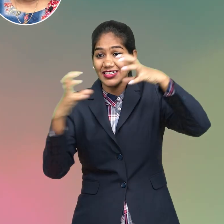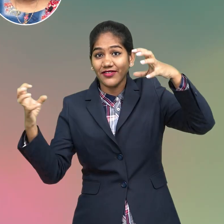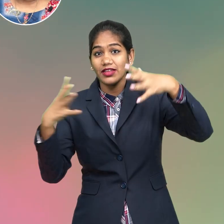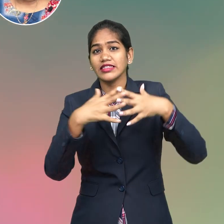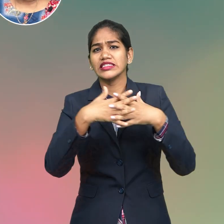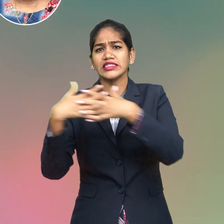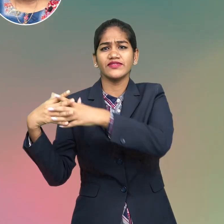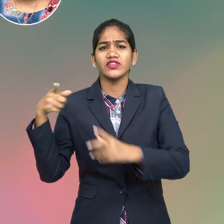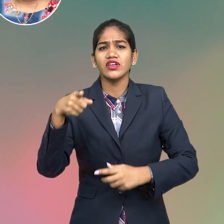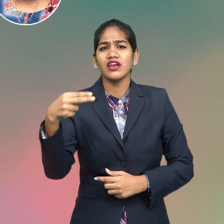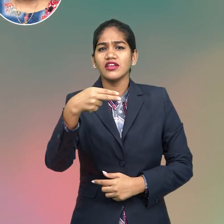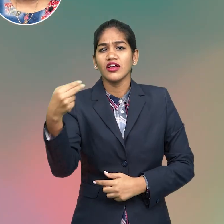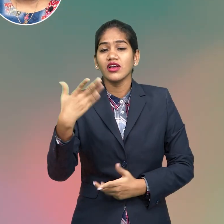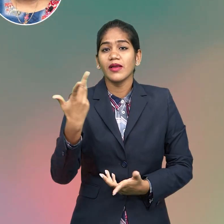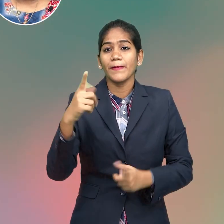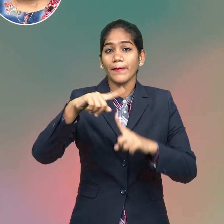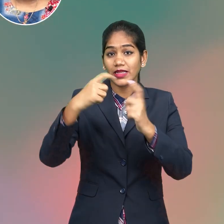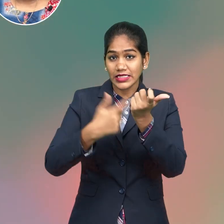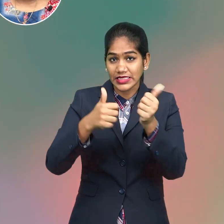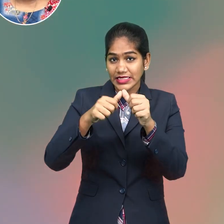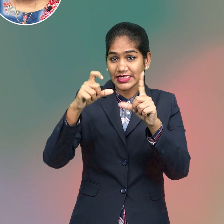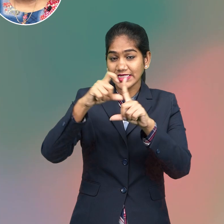and are called trade winds.